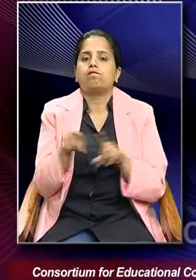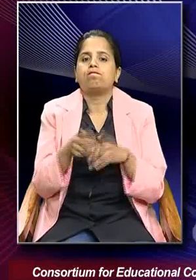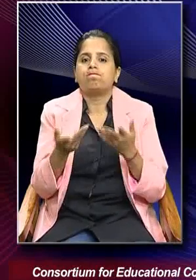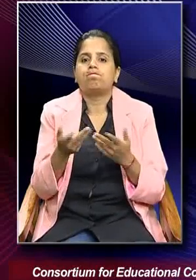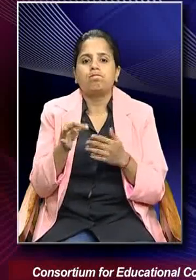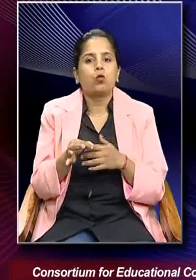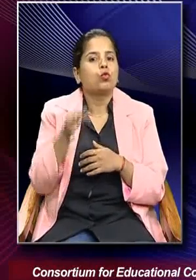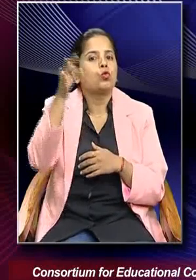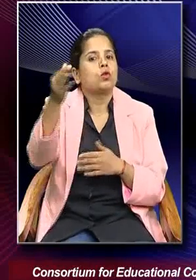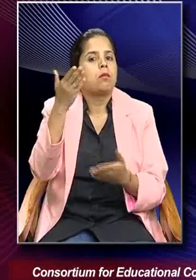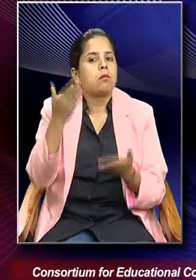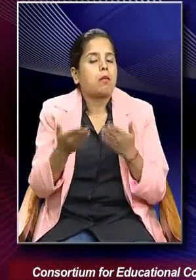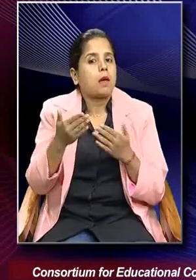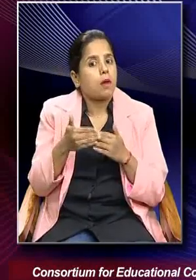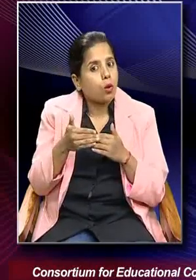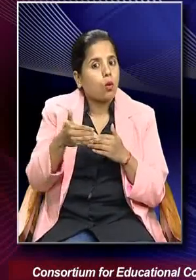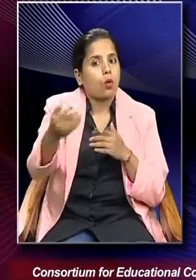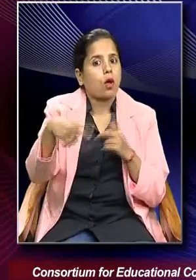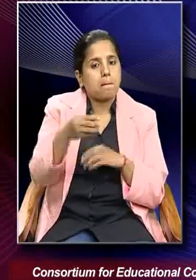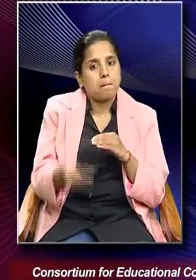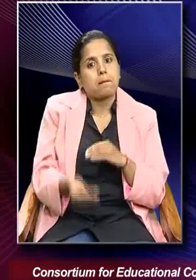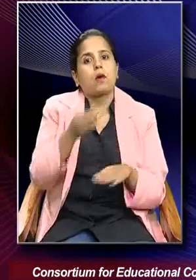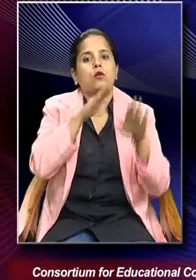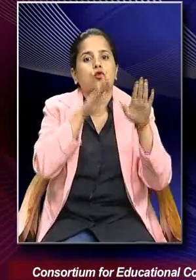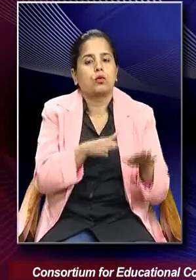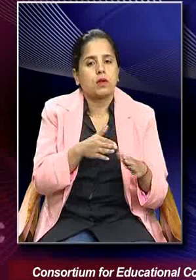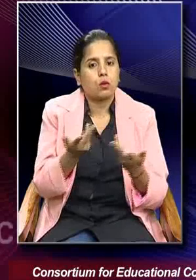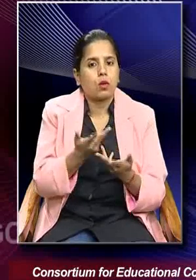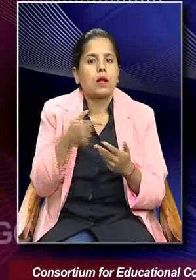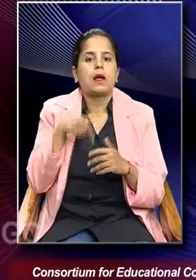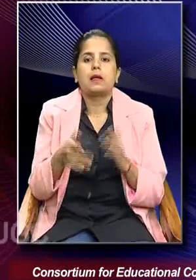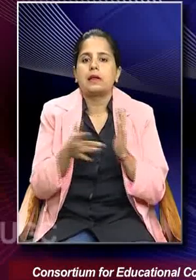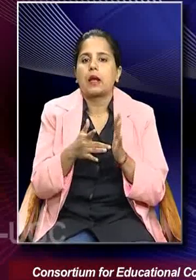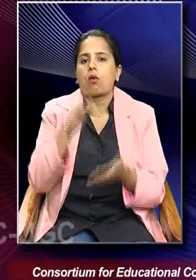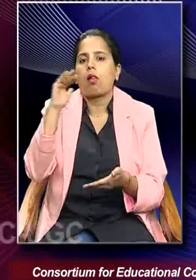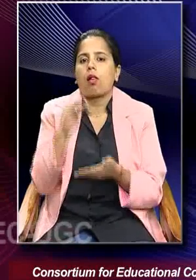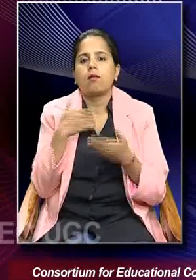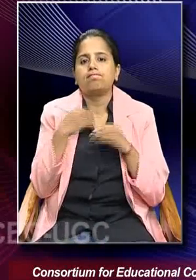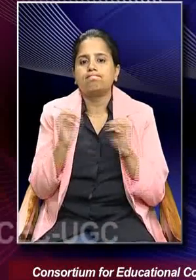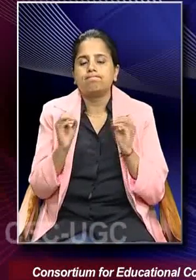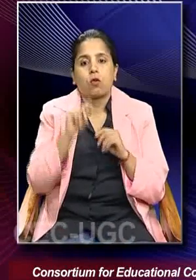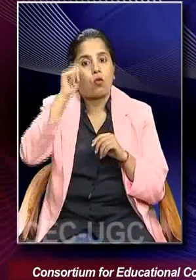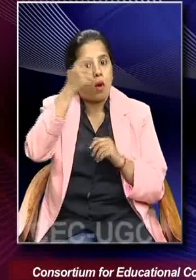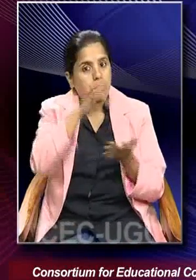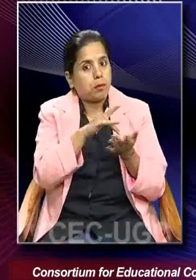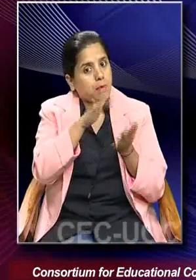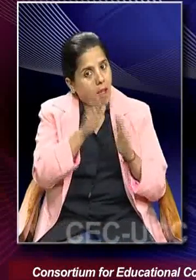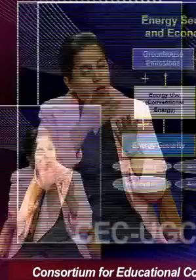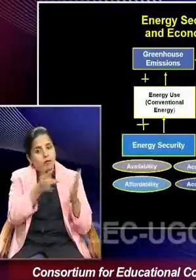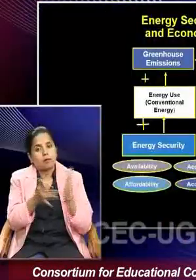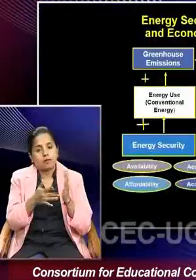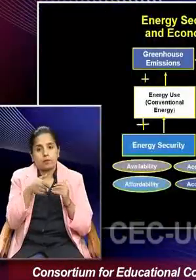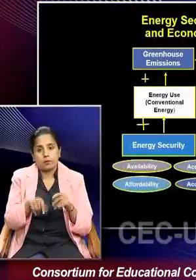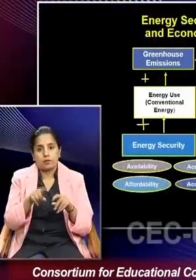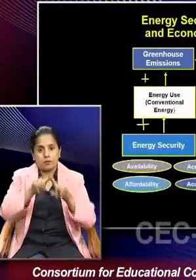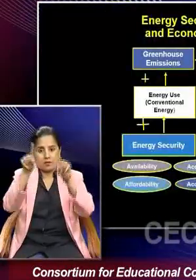in future they are going to be more dependent on because of lack of technology. Now in the chart